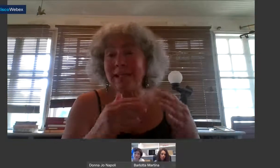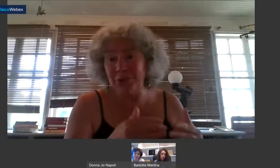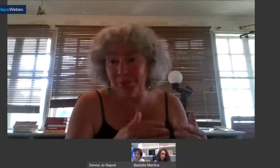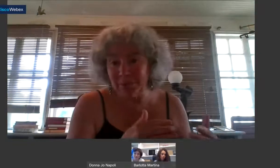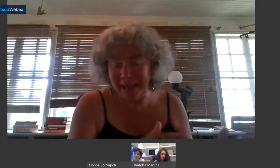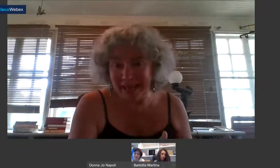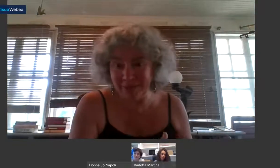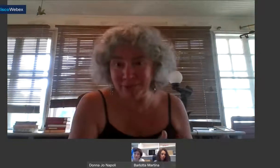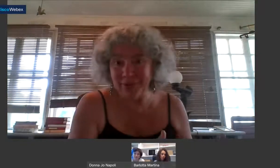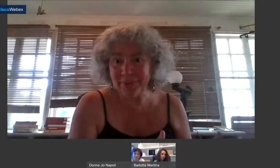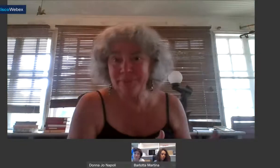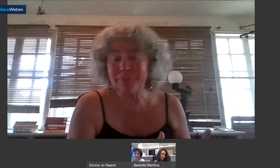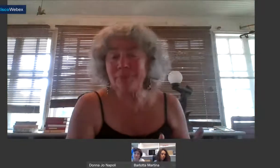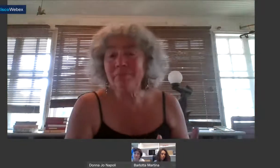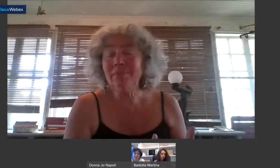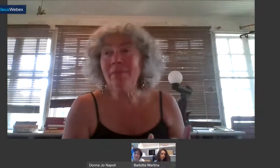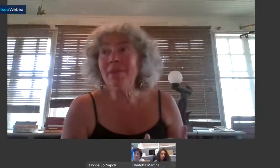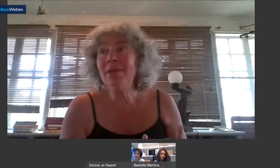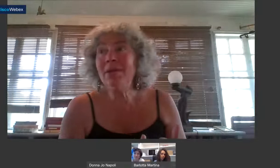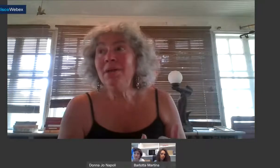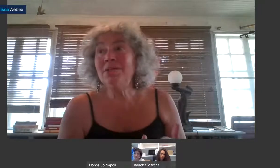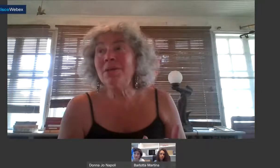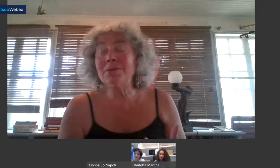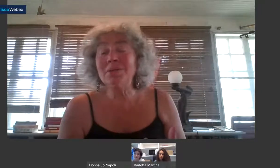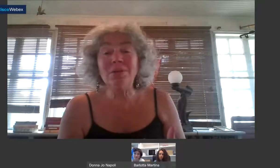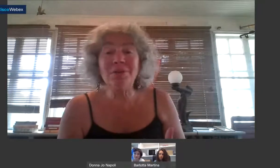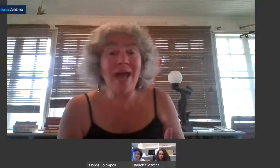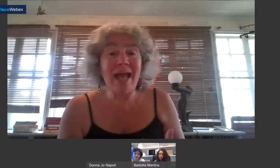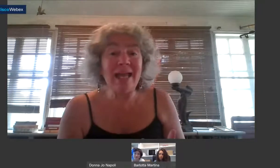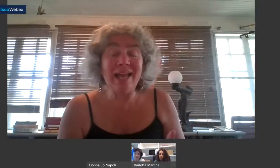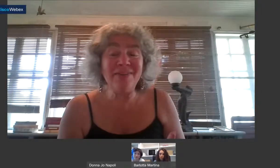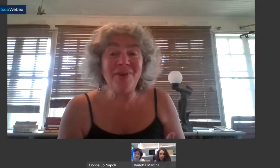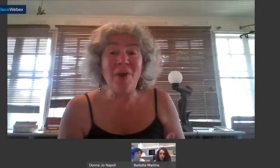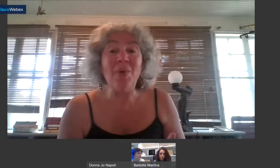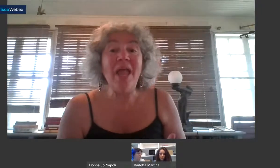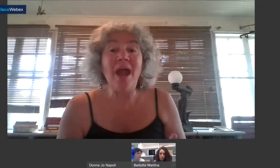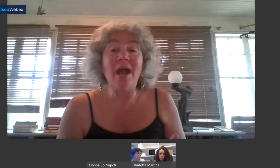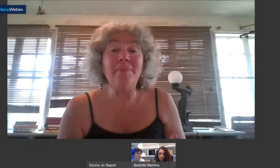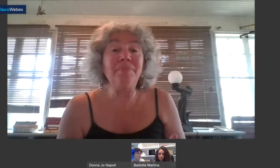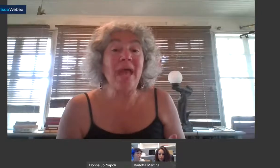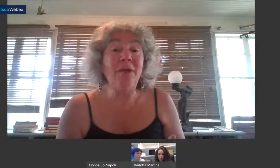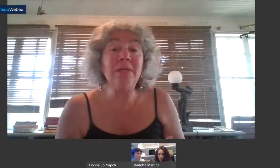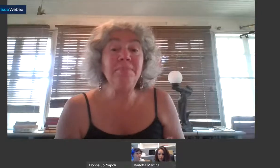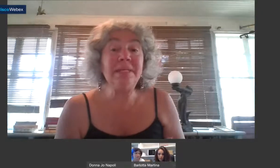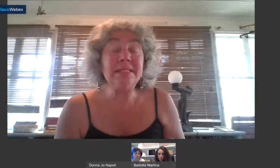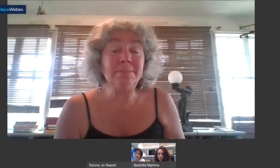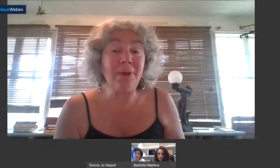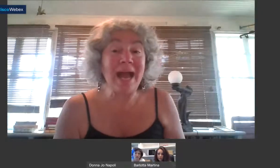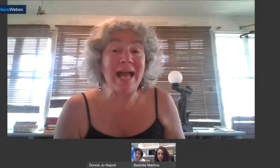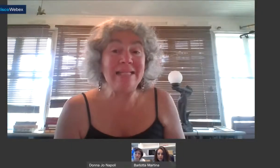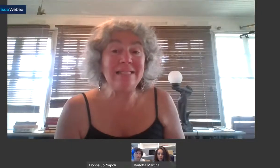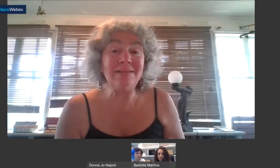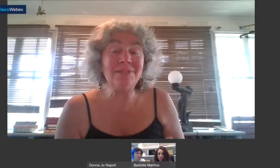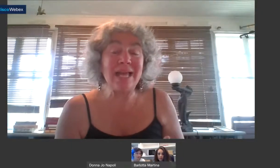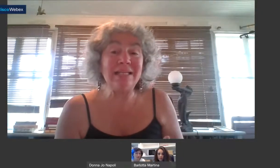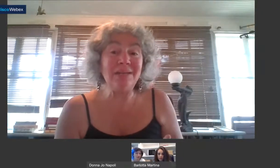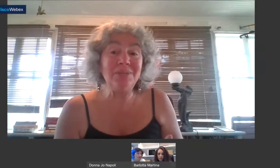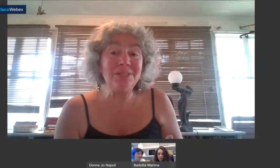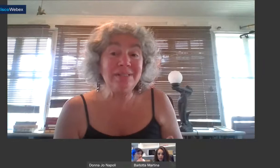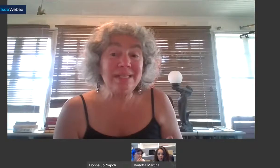sexual behavior. So I don't know. I wouldn't be surprised if sign languages